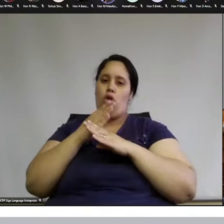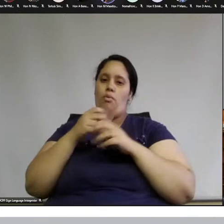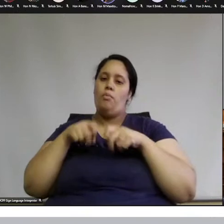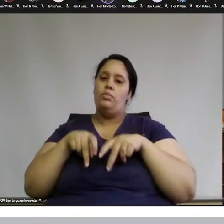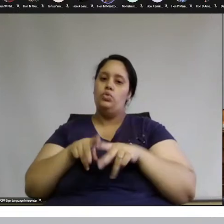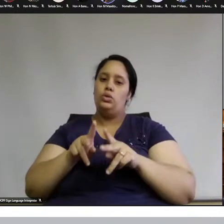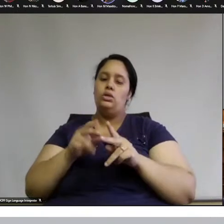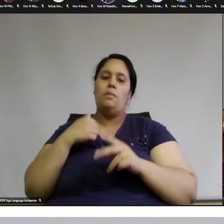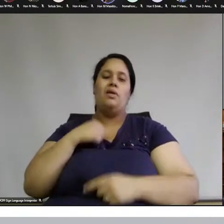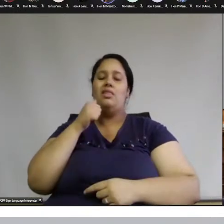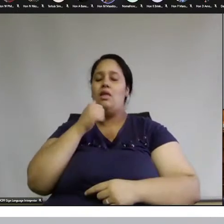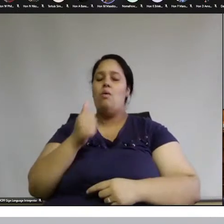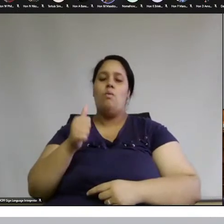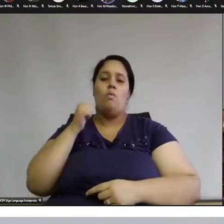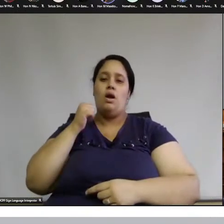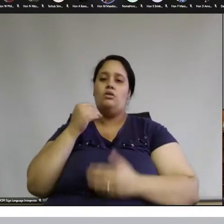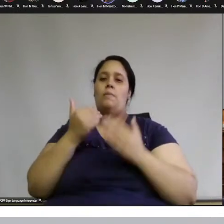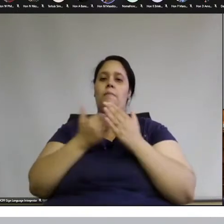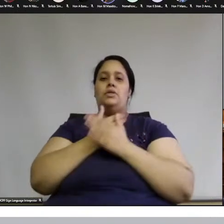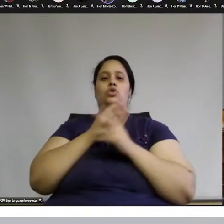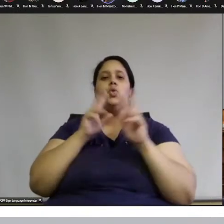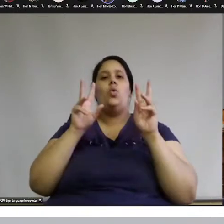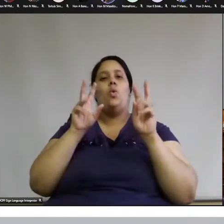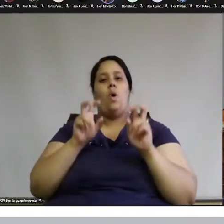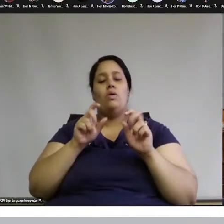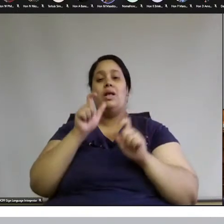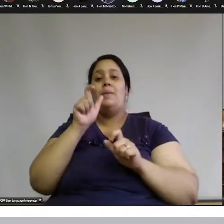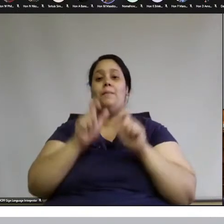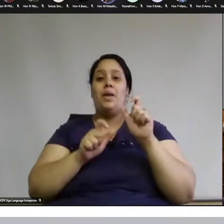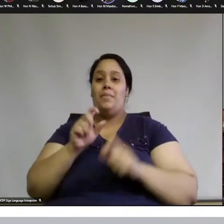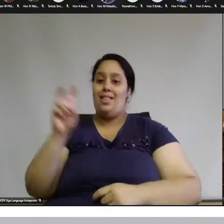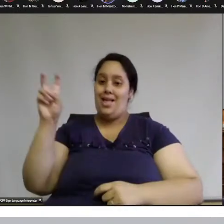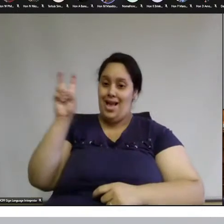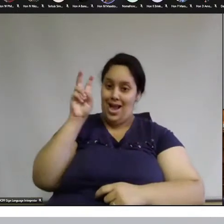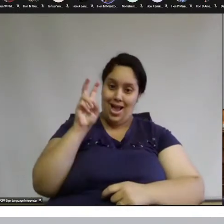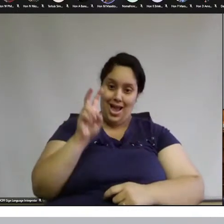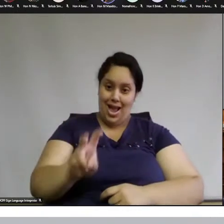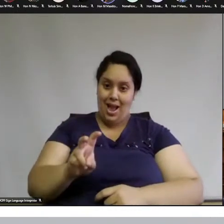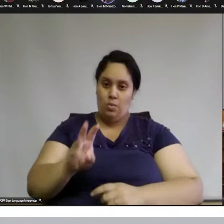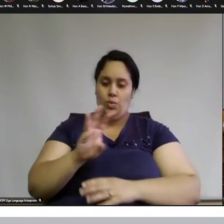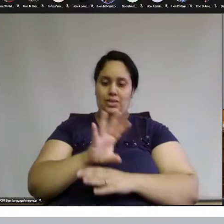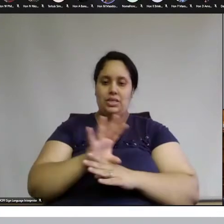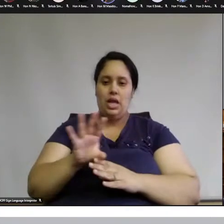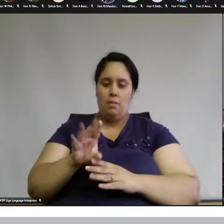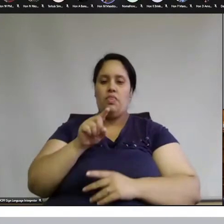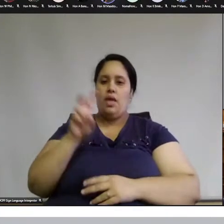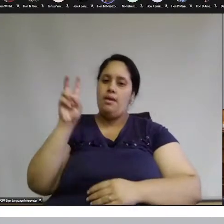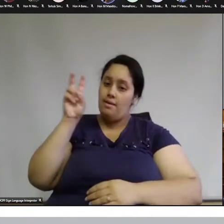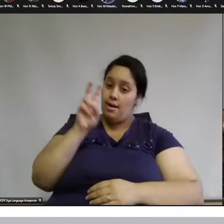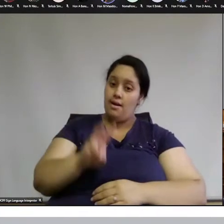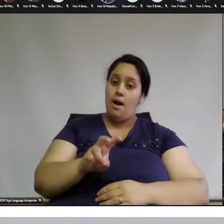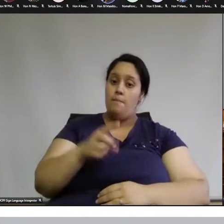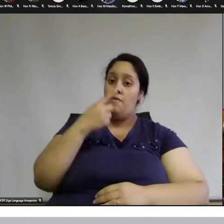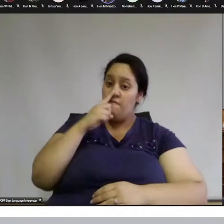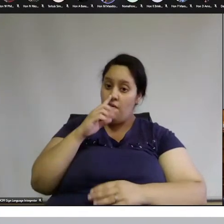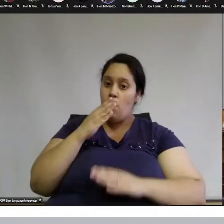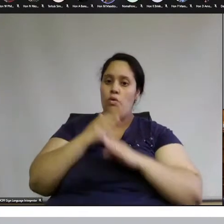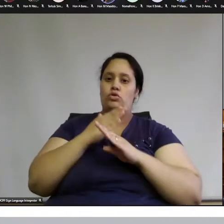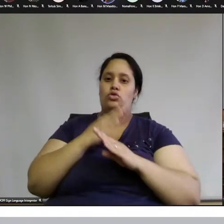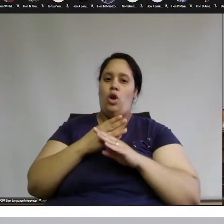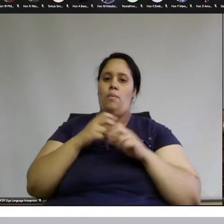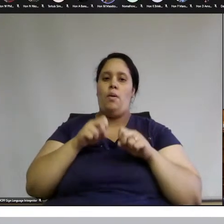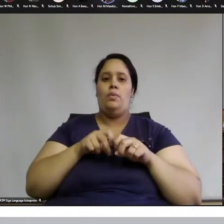I don't want to be misquoted about this. People that come to Western Cape, they do come for job